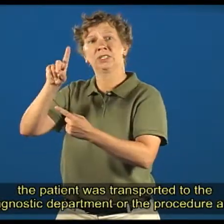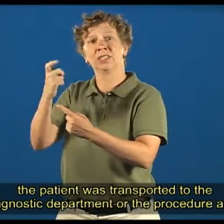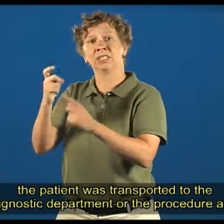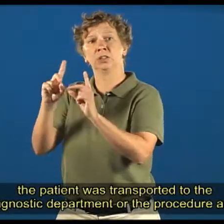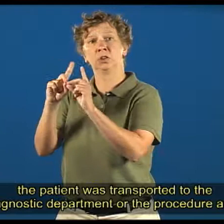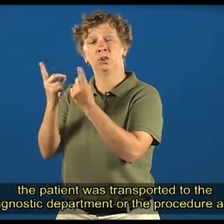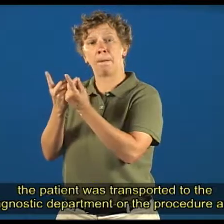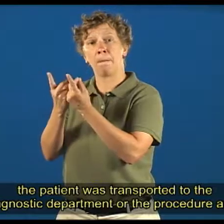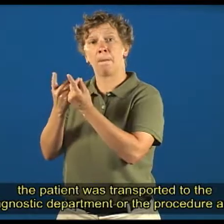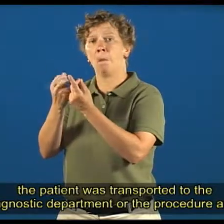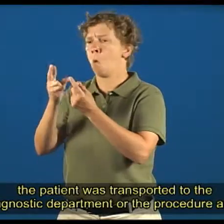area.